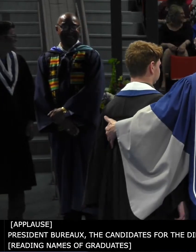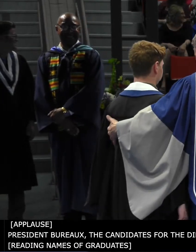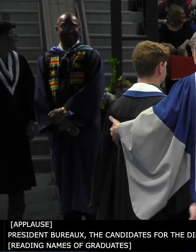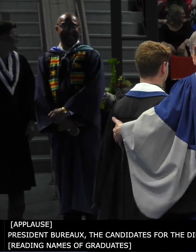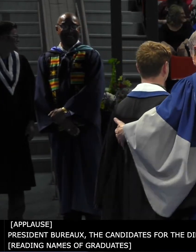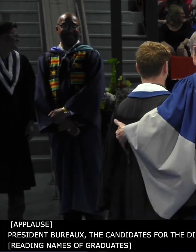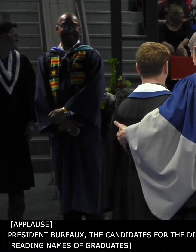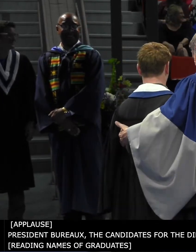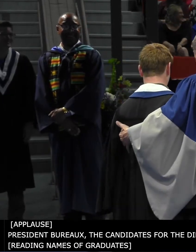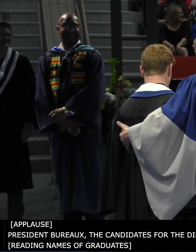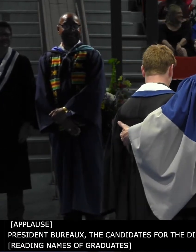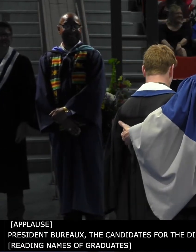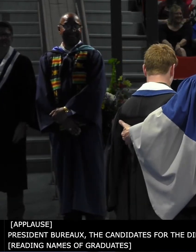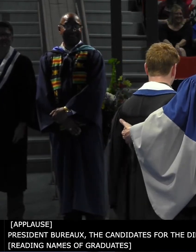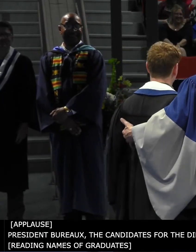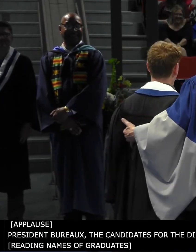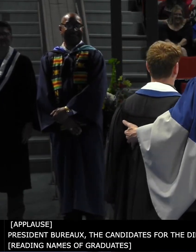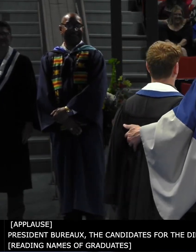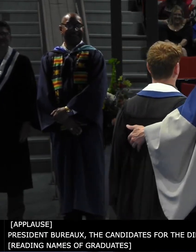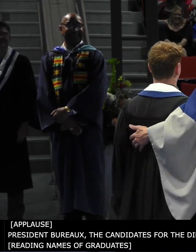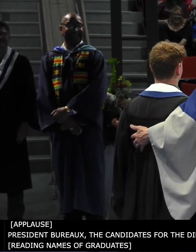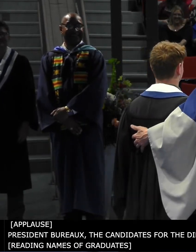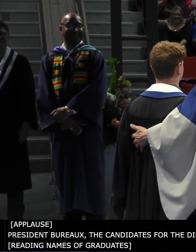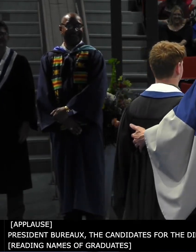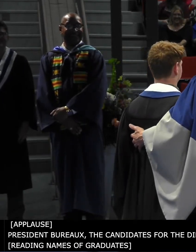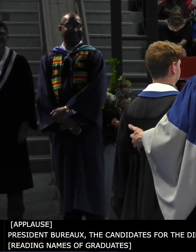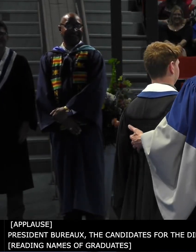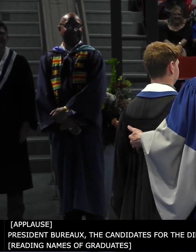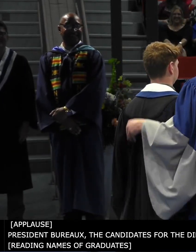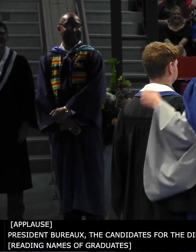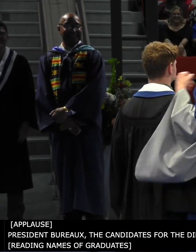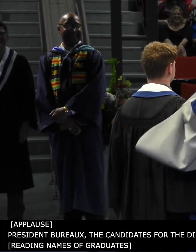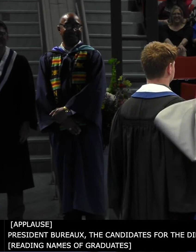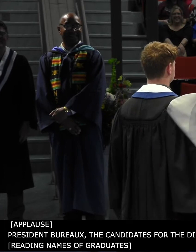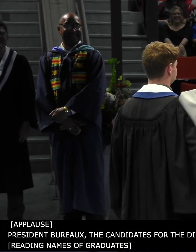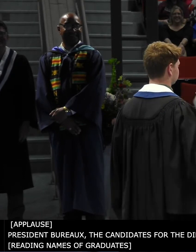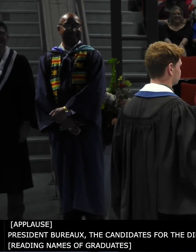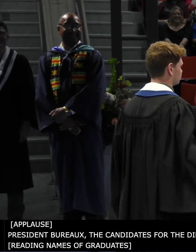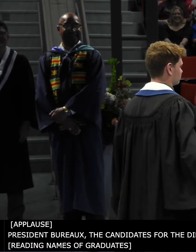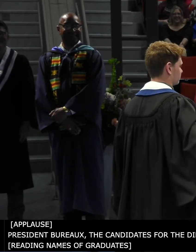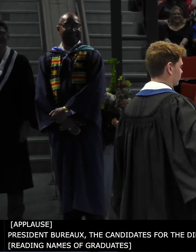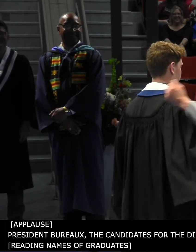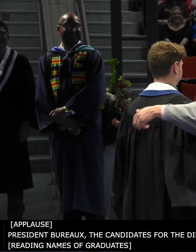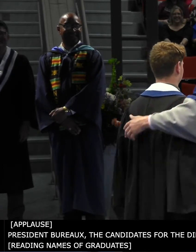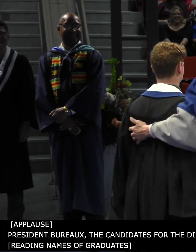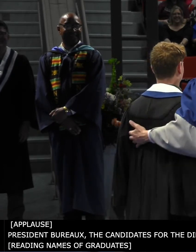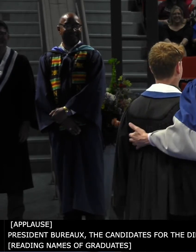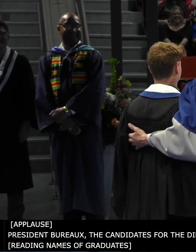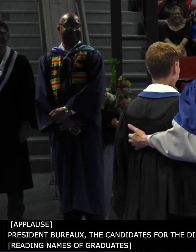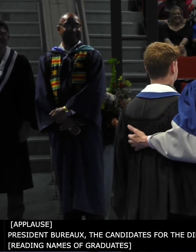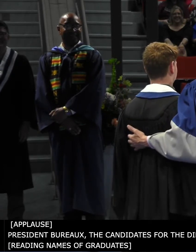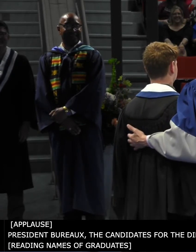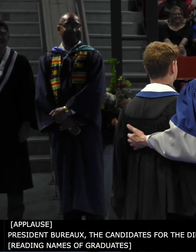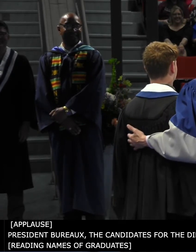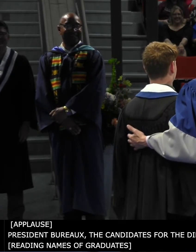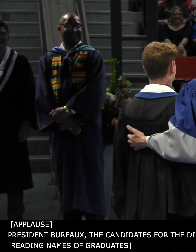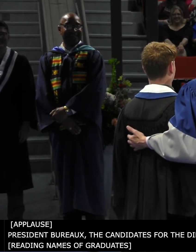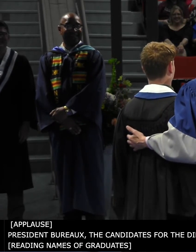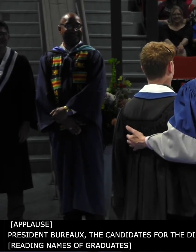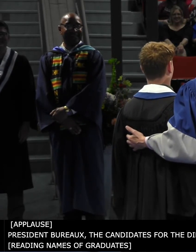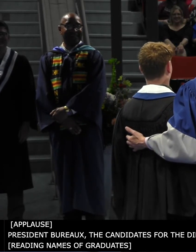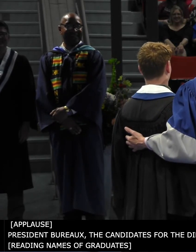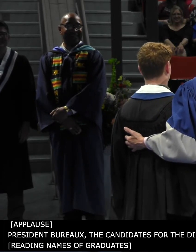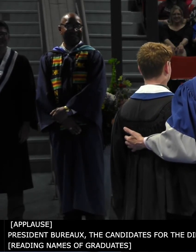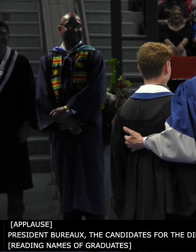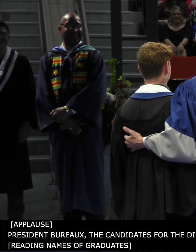Oh, my hands are real sweaty. It's my first time doing You're doing great. this. You're doing great.